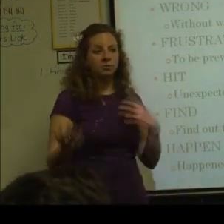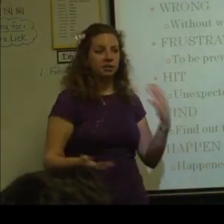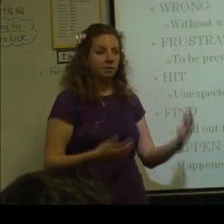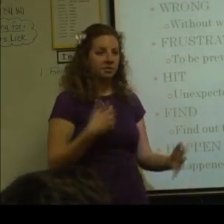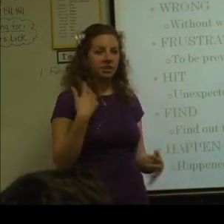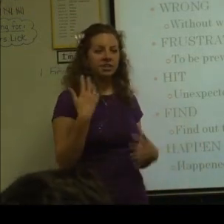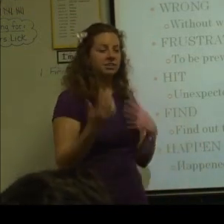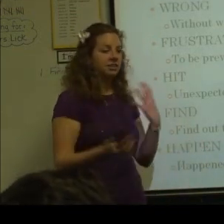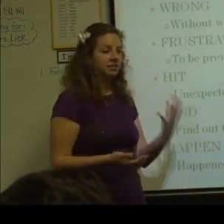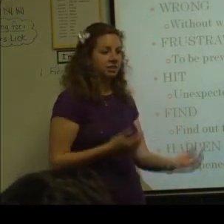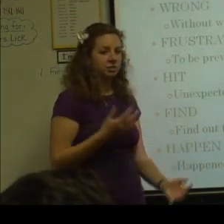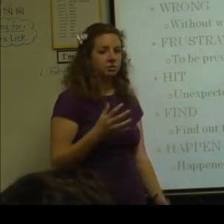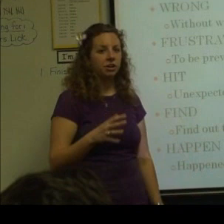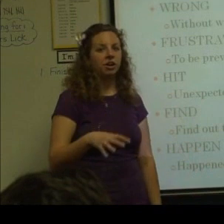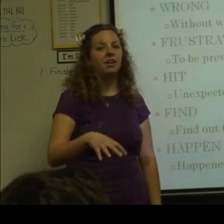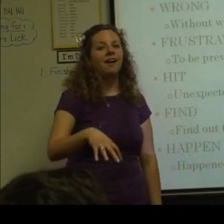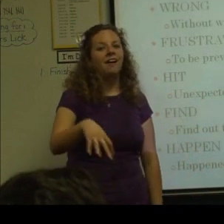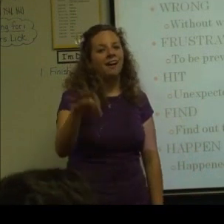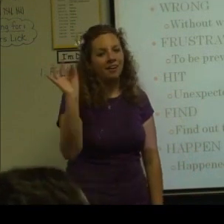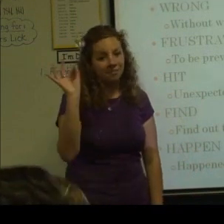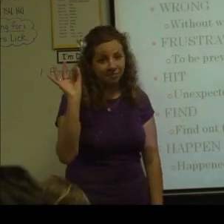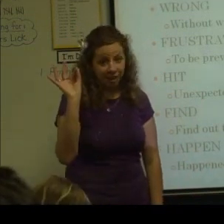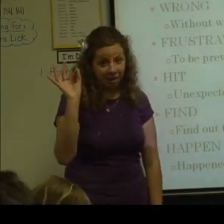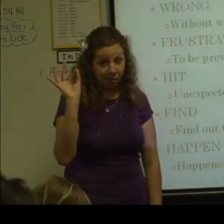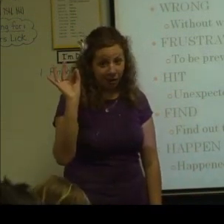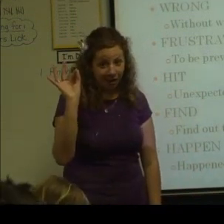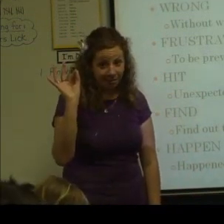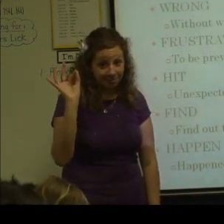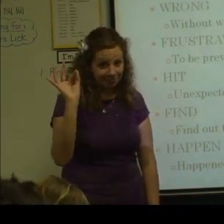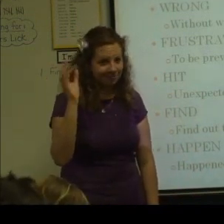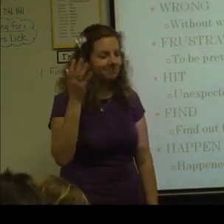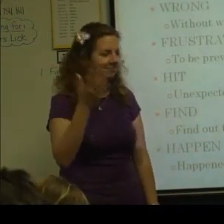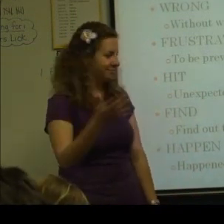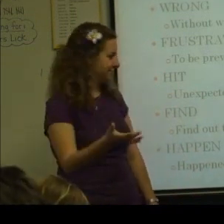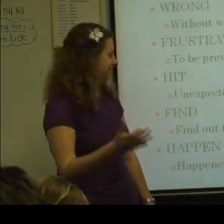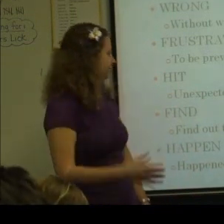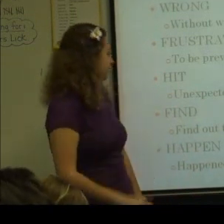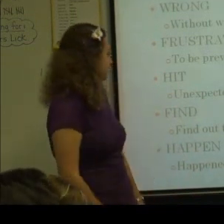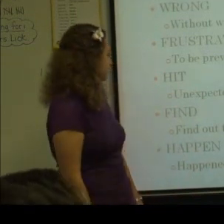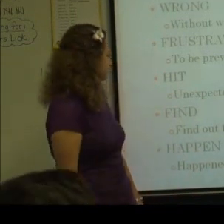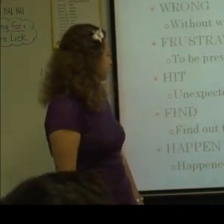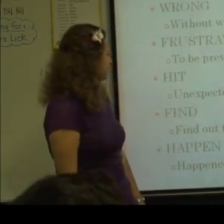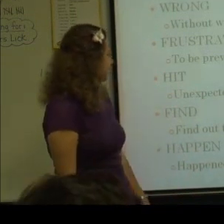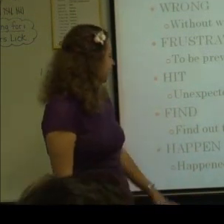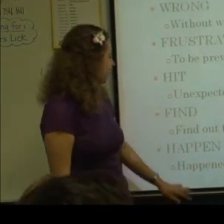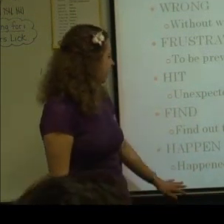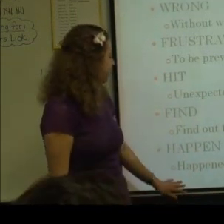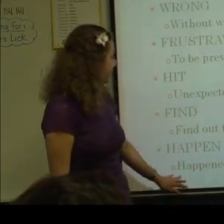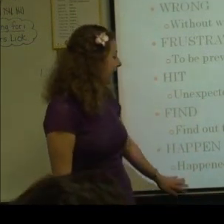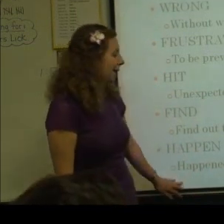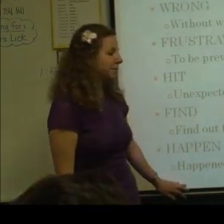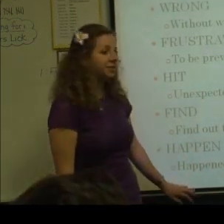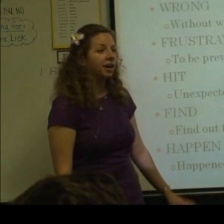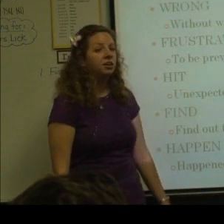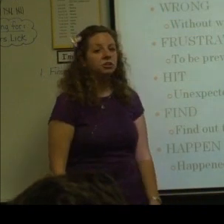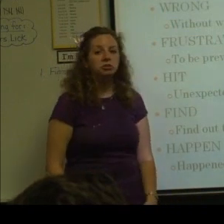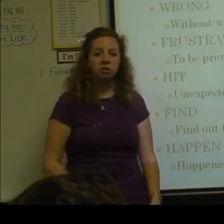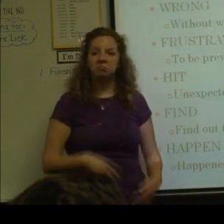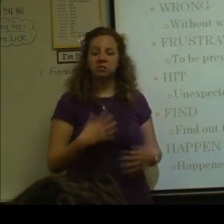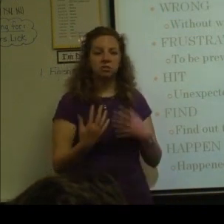talking about this, everything's going good. Found out what? This. Okay, and then happened that. So, I was